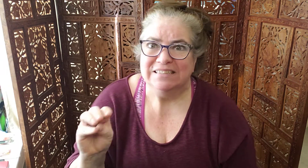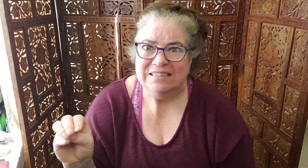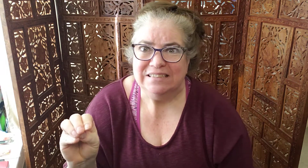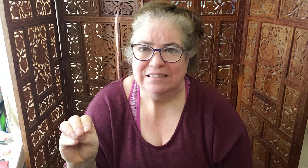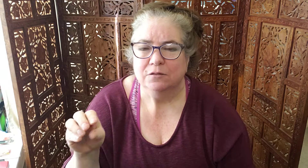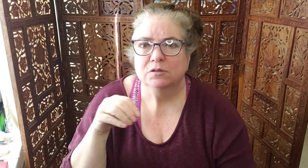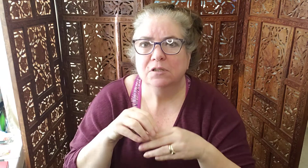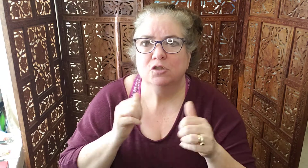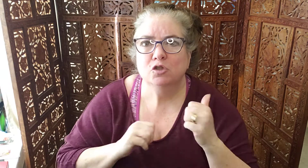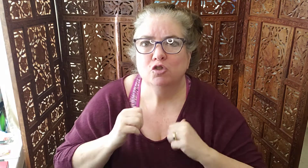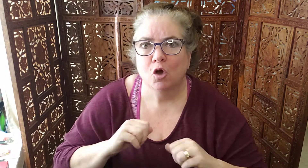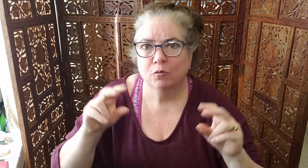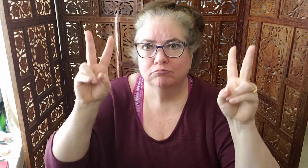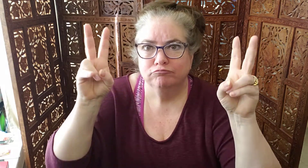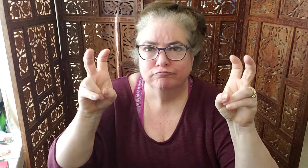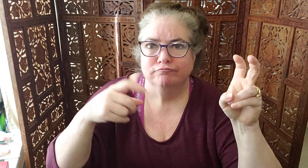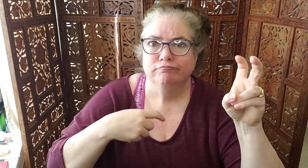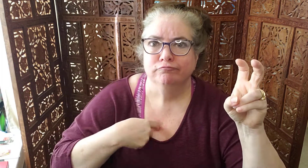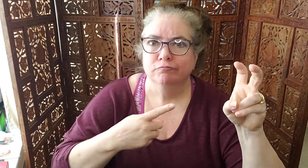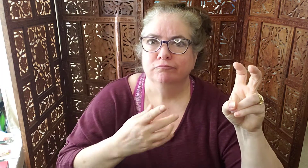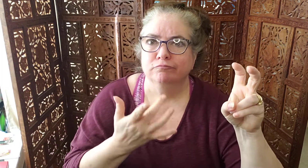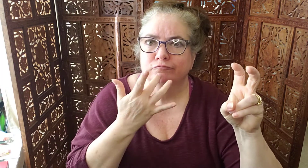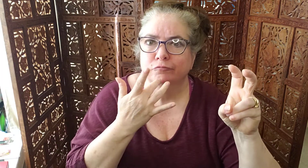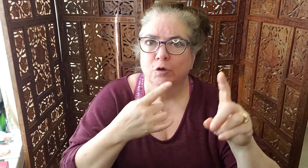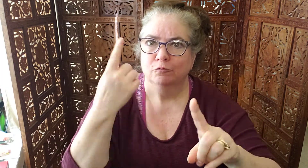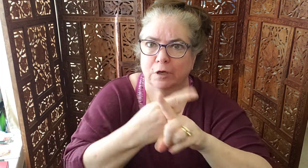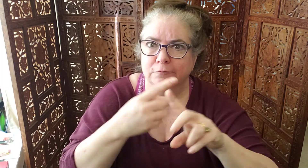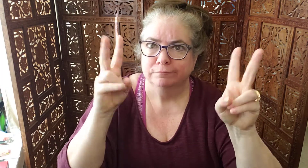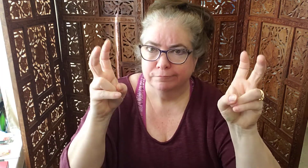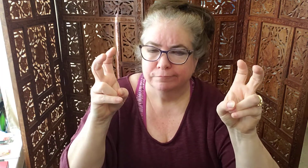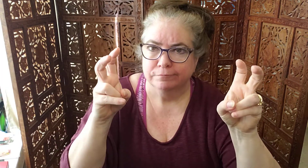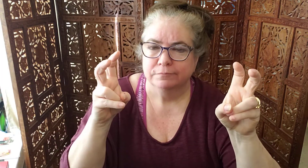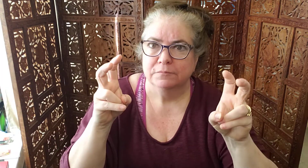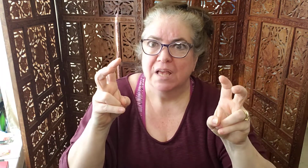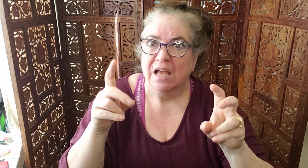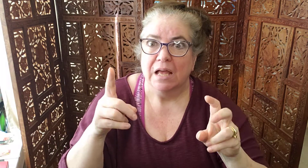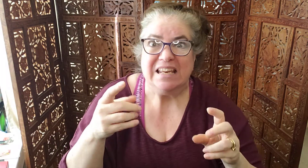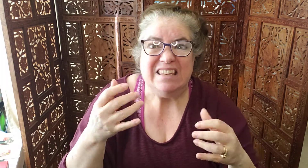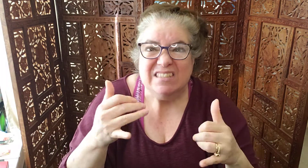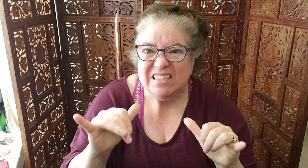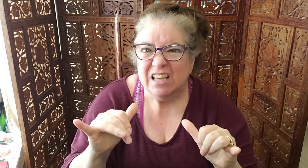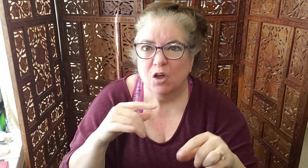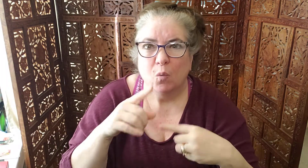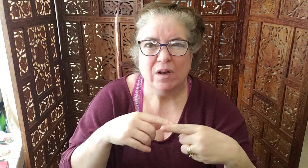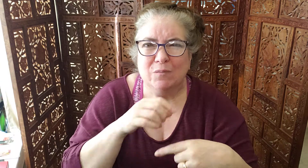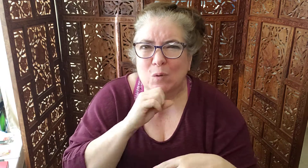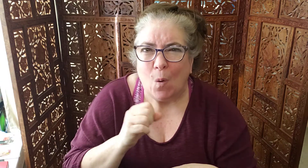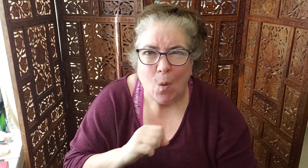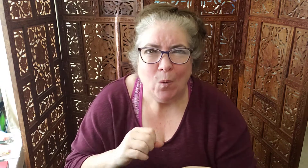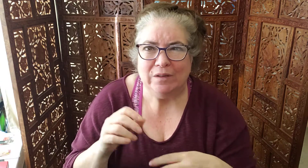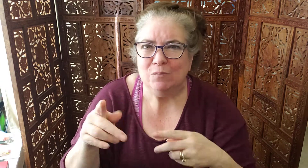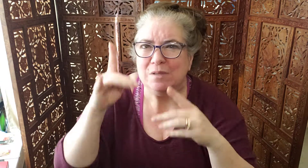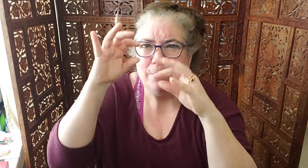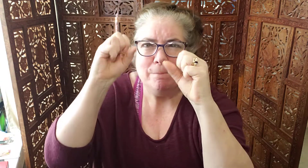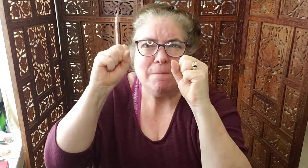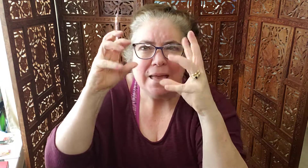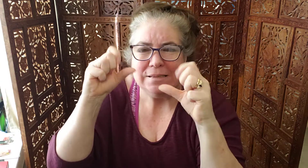And even then, he was amazing. All George M. Cohan ever wanted to do from practically the minute he was born was to be